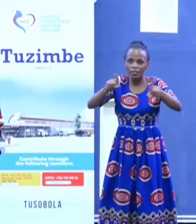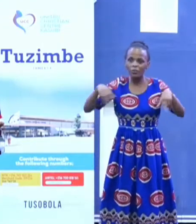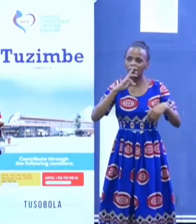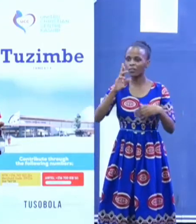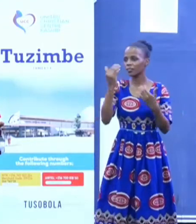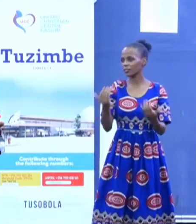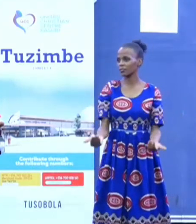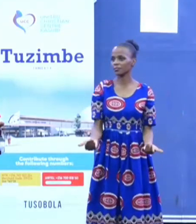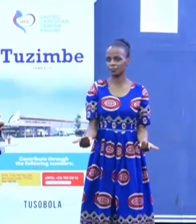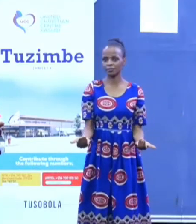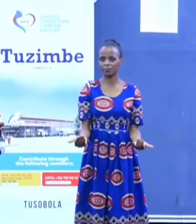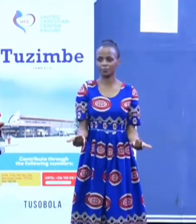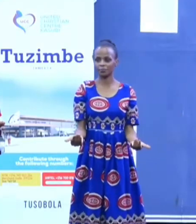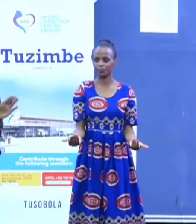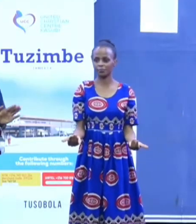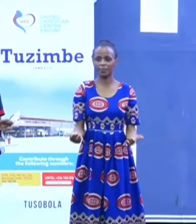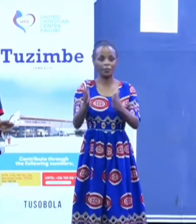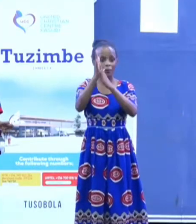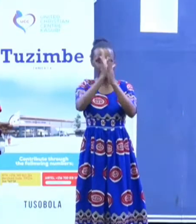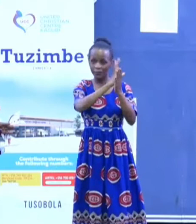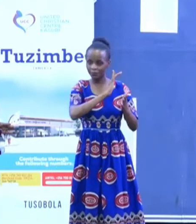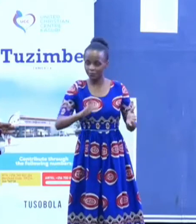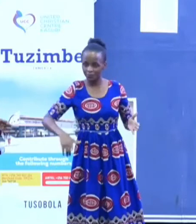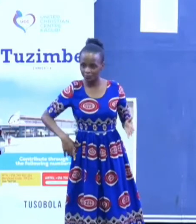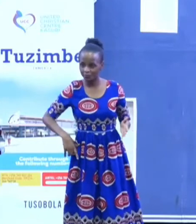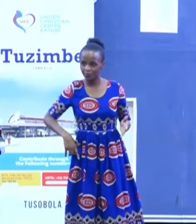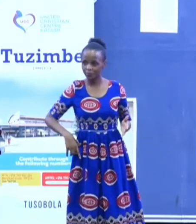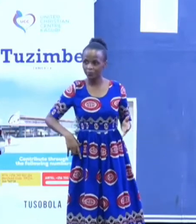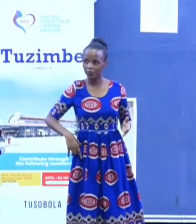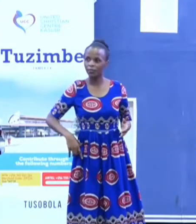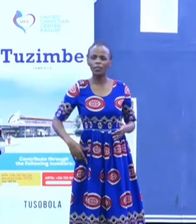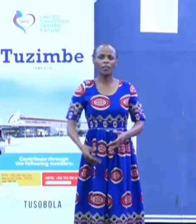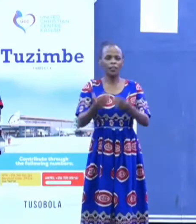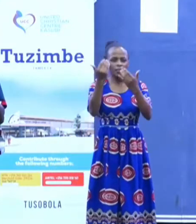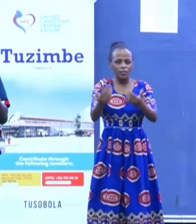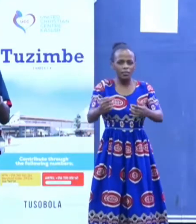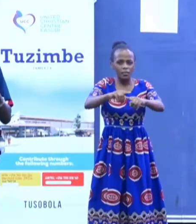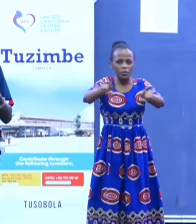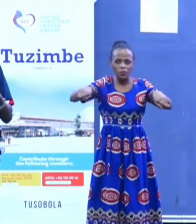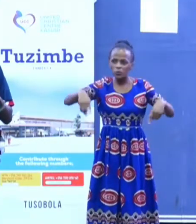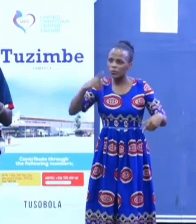I don't know where we would have been. Praise the Lord.